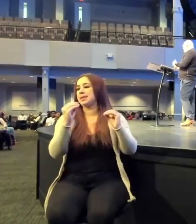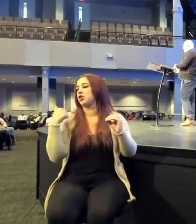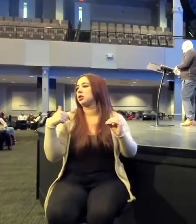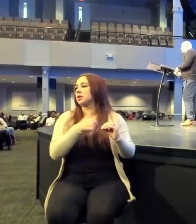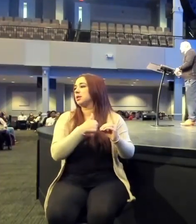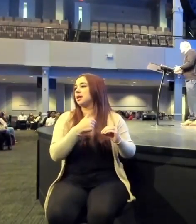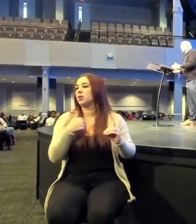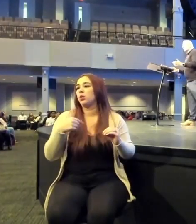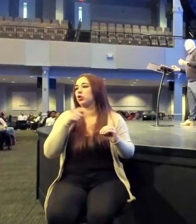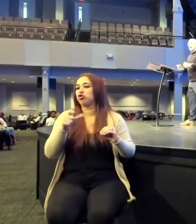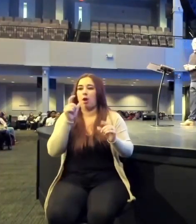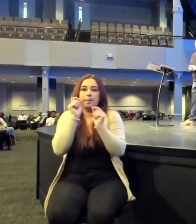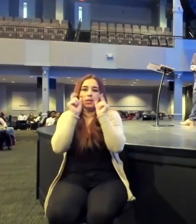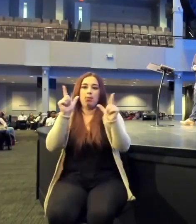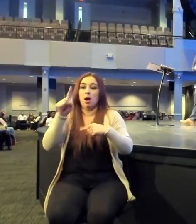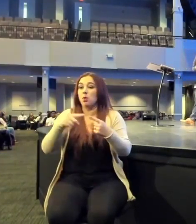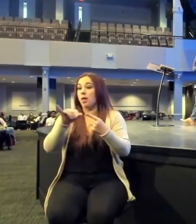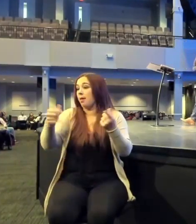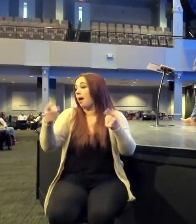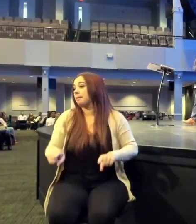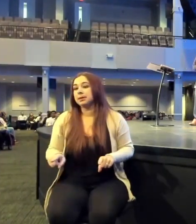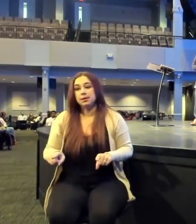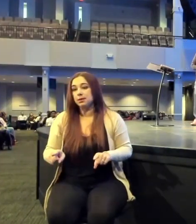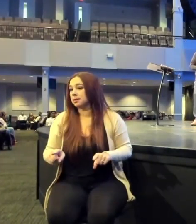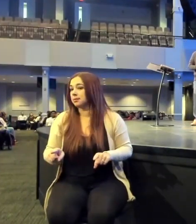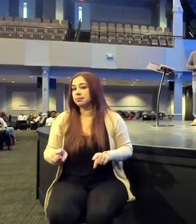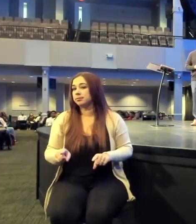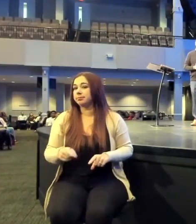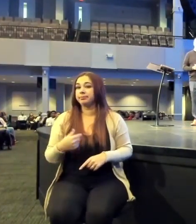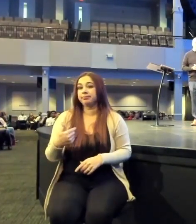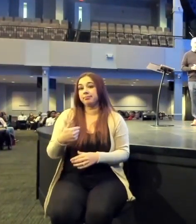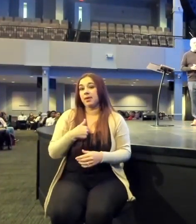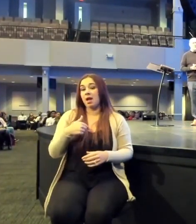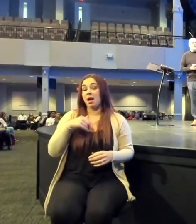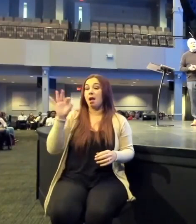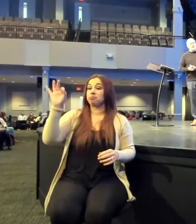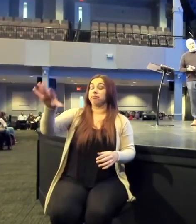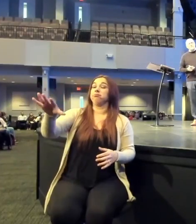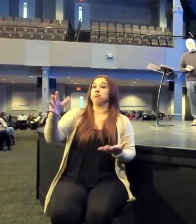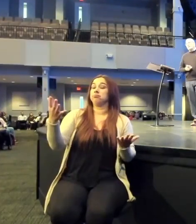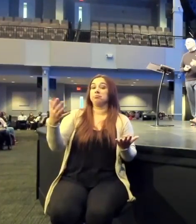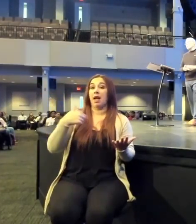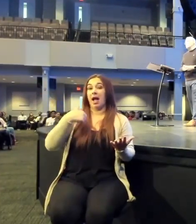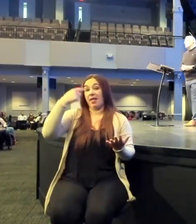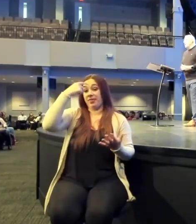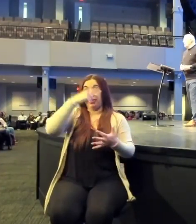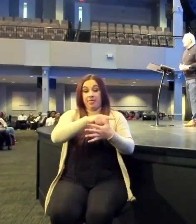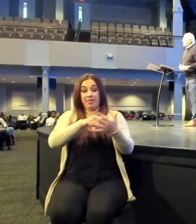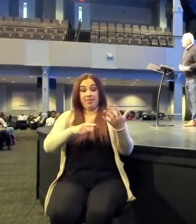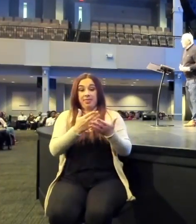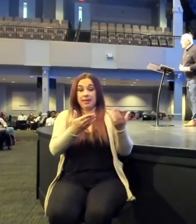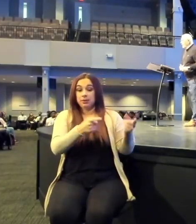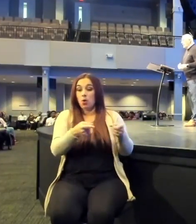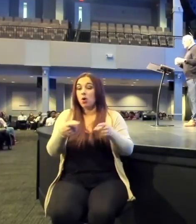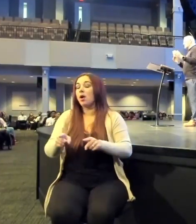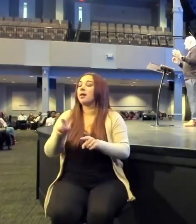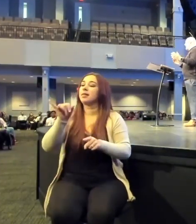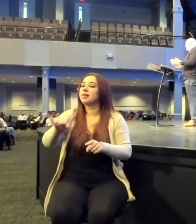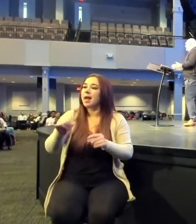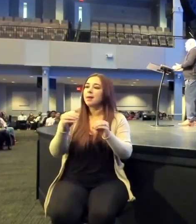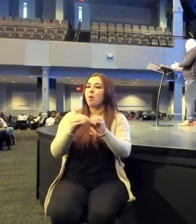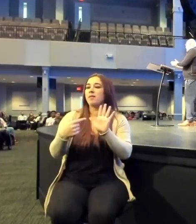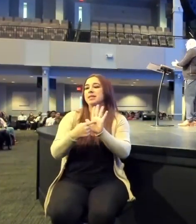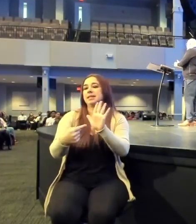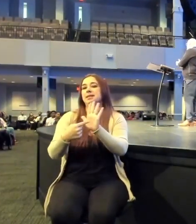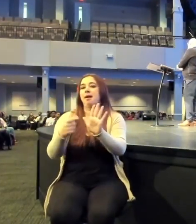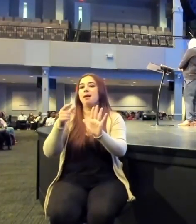be surprised when these things happen. In fact, I would submit to you today that I believe these things that we're seeing are nothing more than a